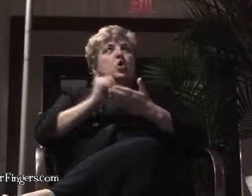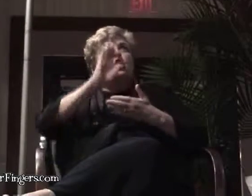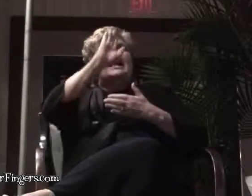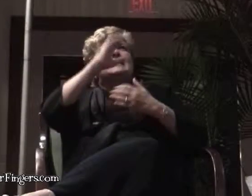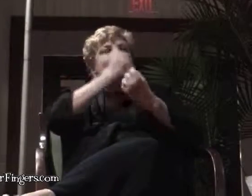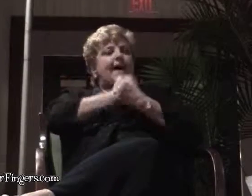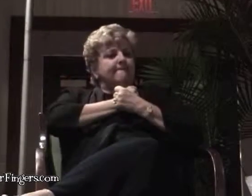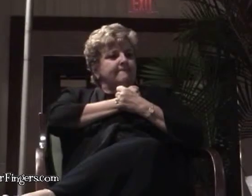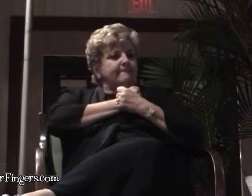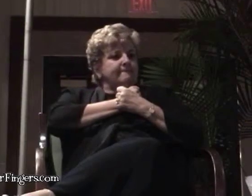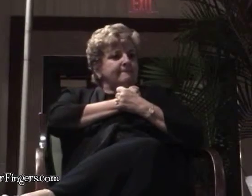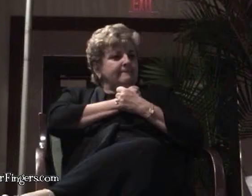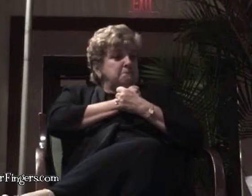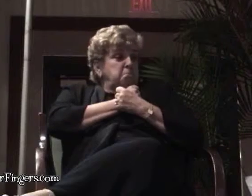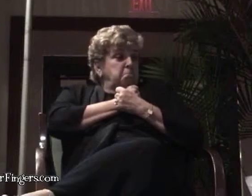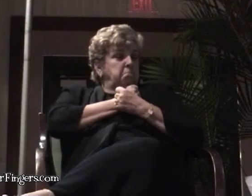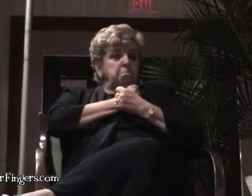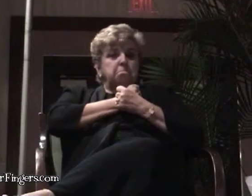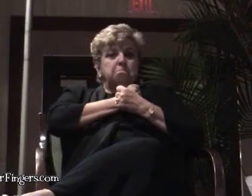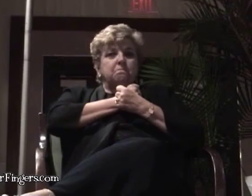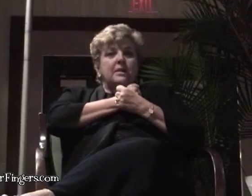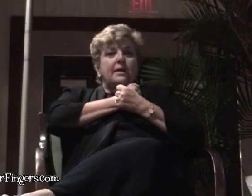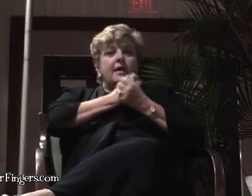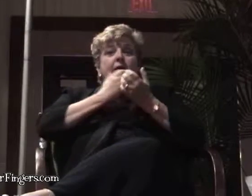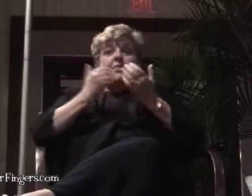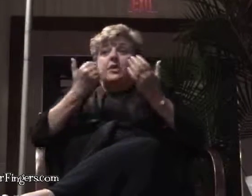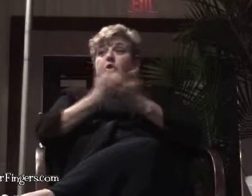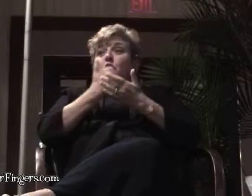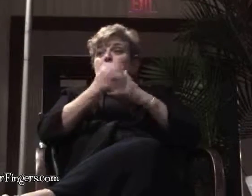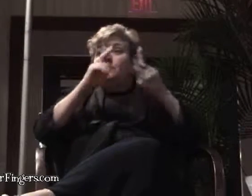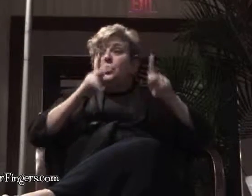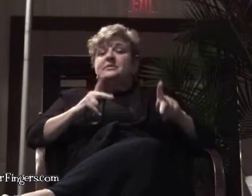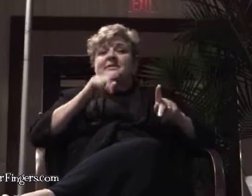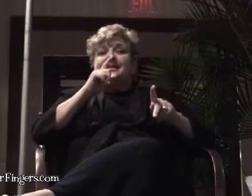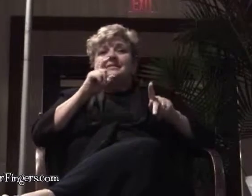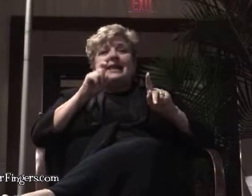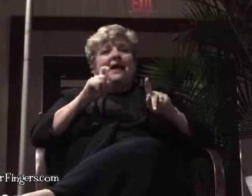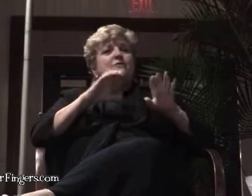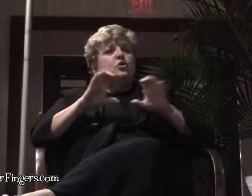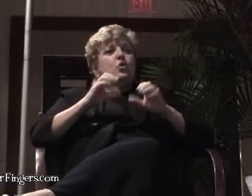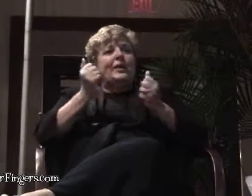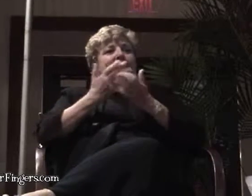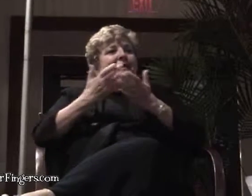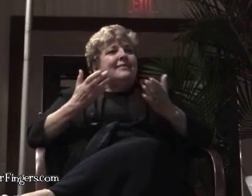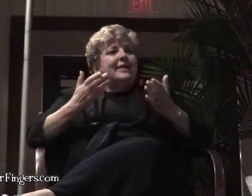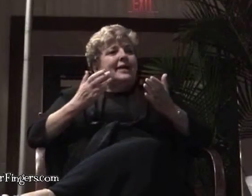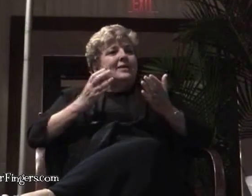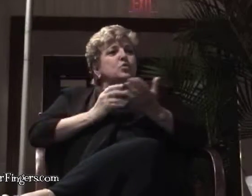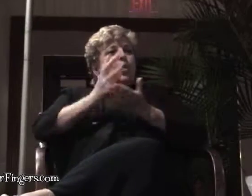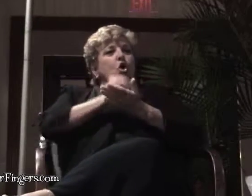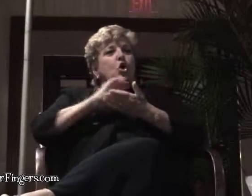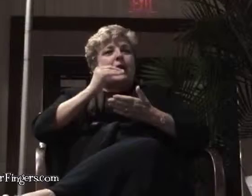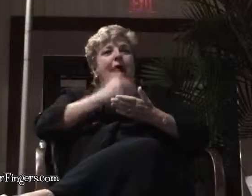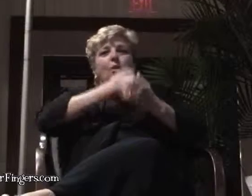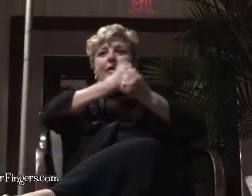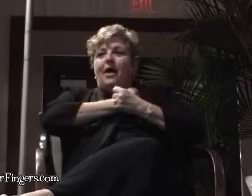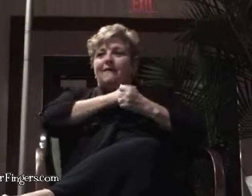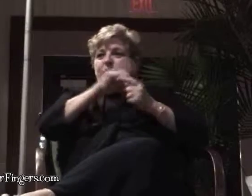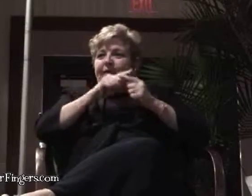Just like no newcomer has to do anything to earn our affection when they come into the wombs of alcoholics and homes. And so